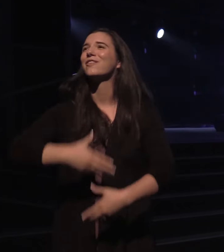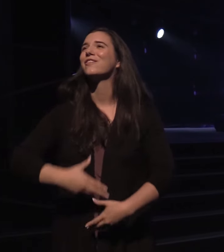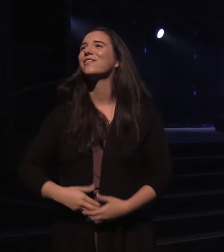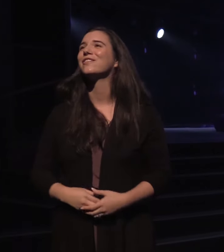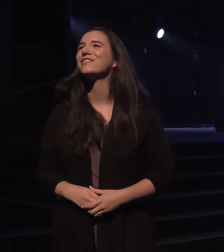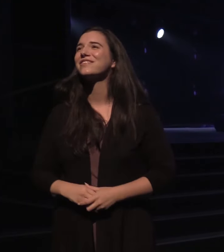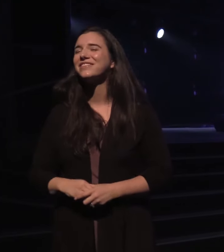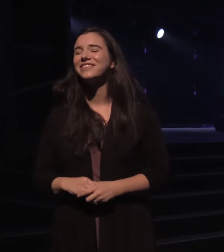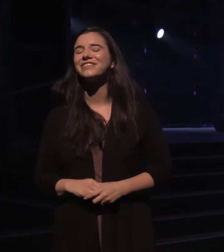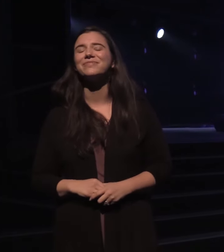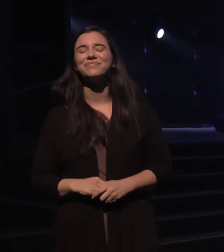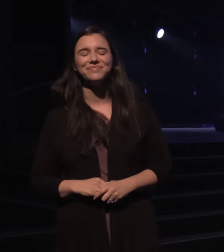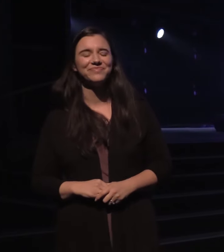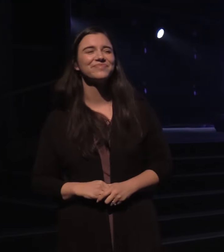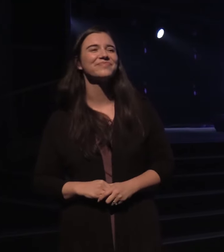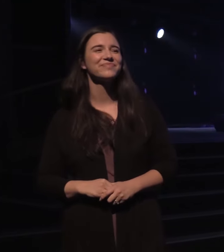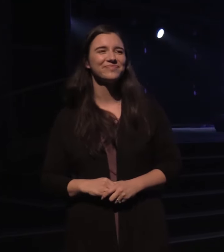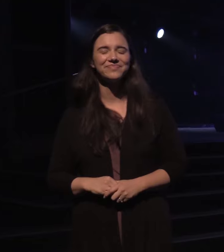darkness.